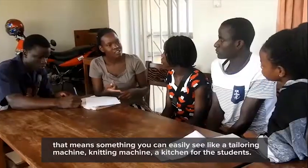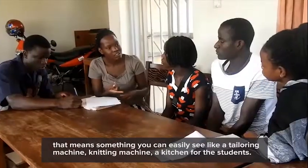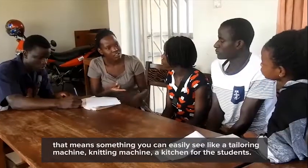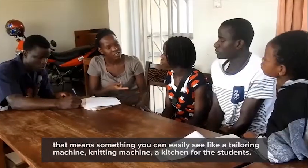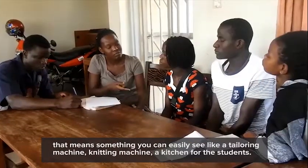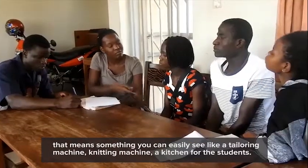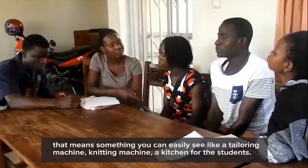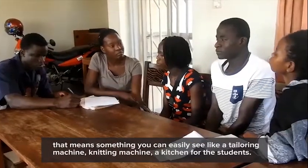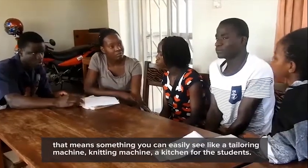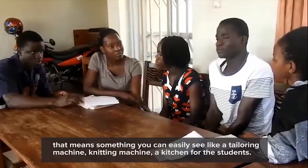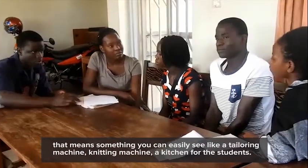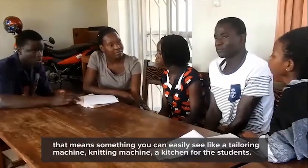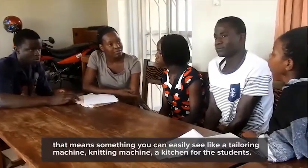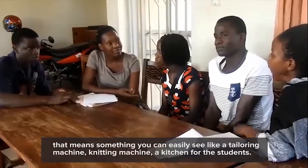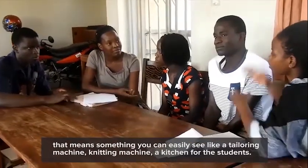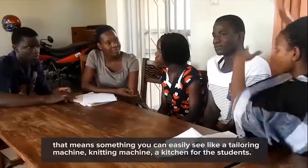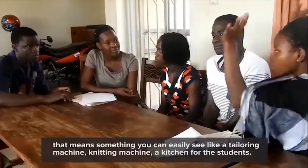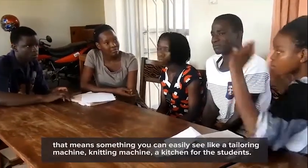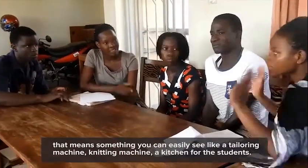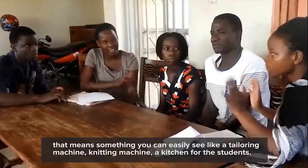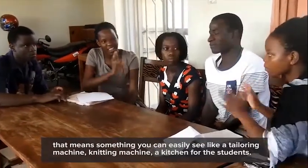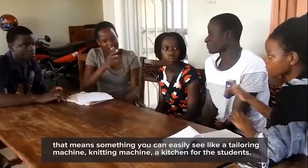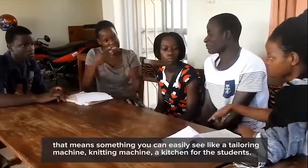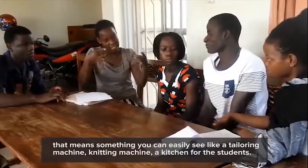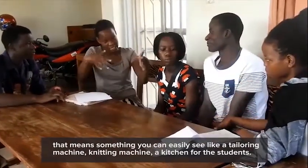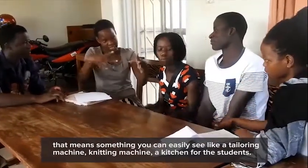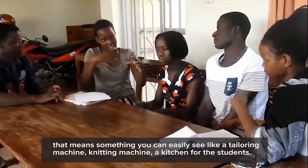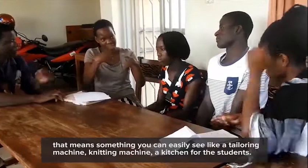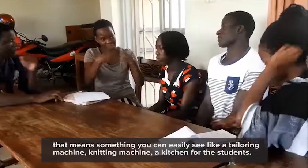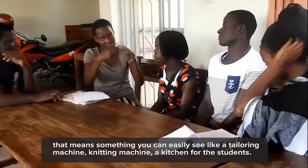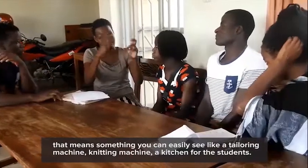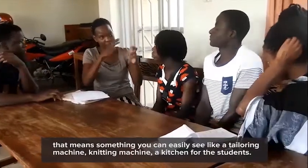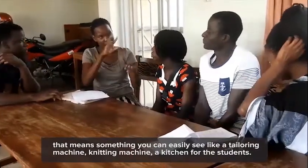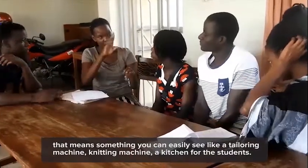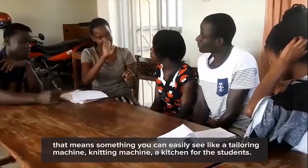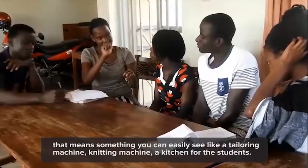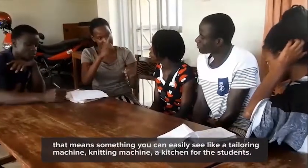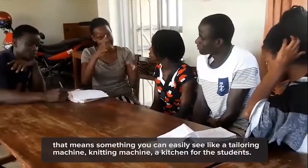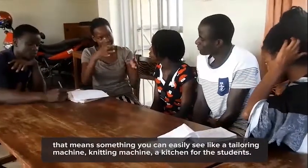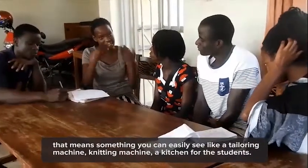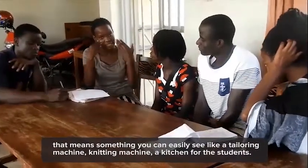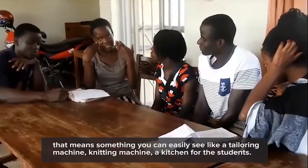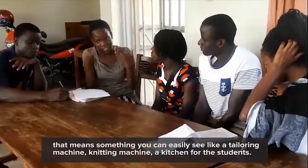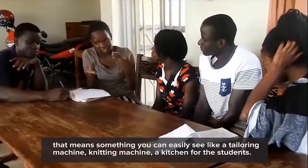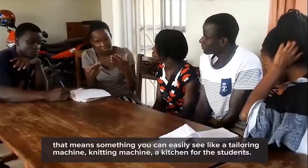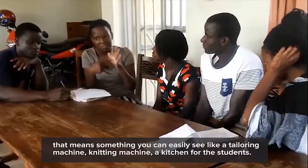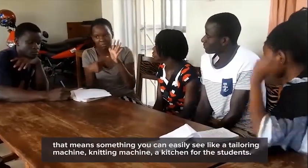That means something you can easily see, like a tailoring machine, a knitting machine, a kitchen for the